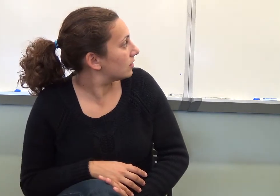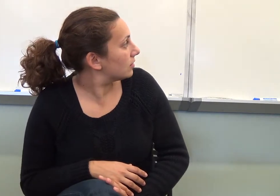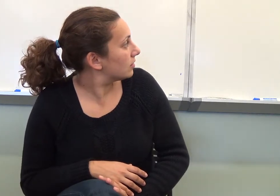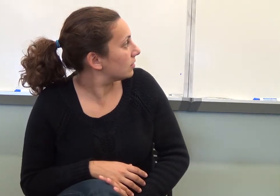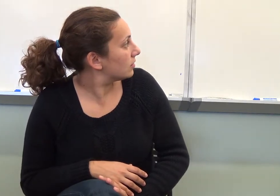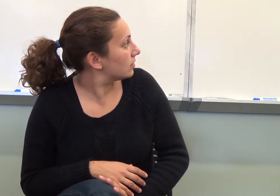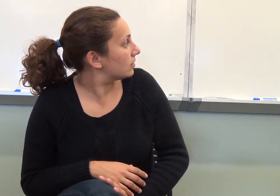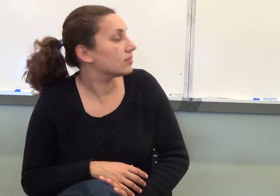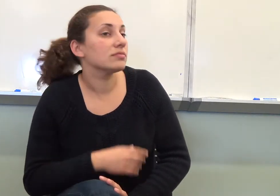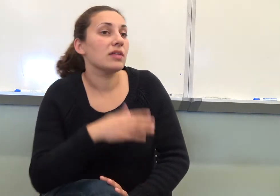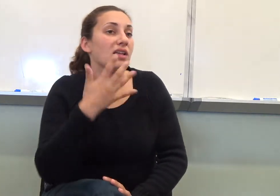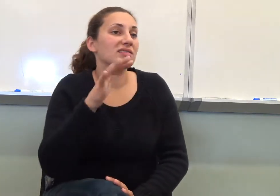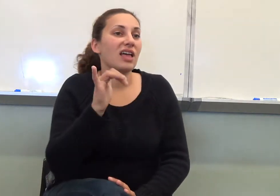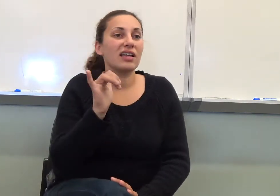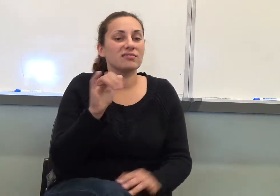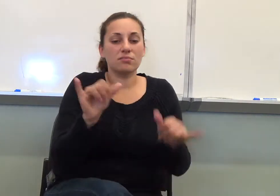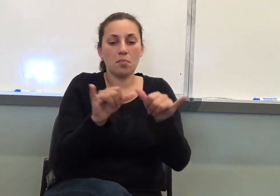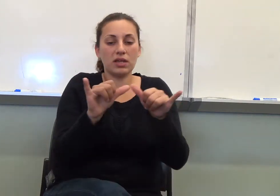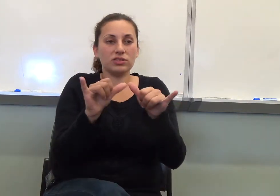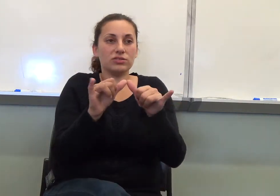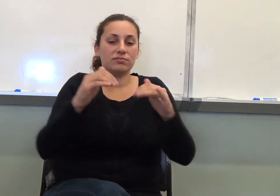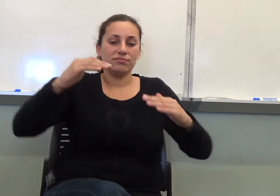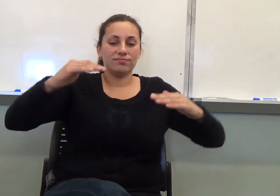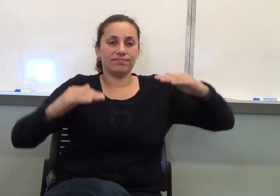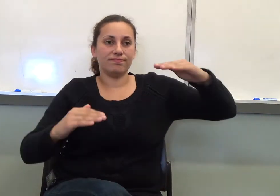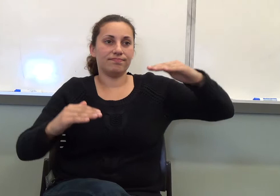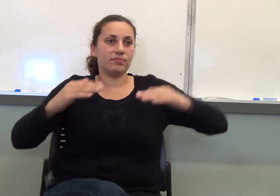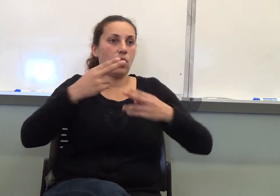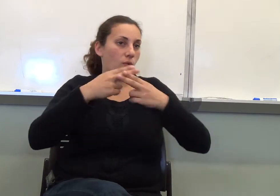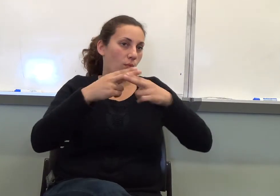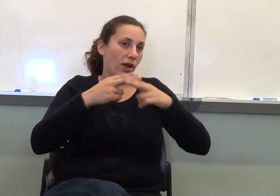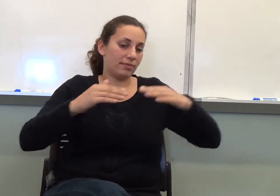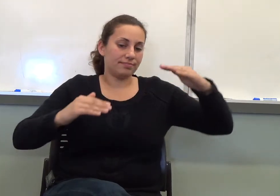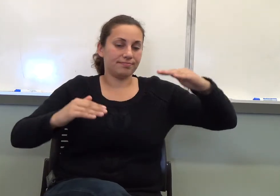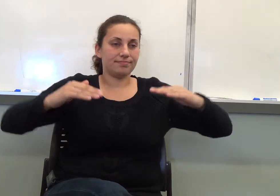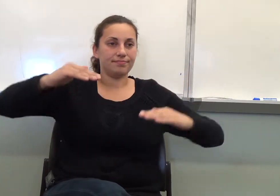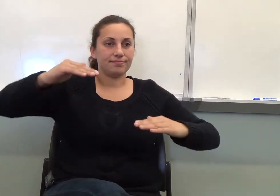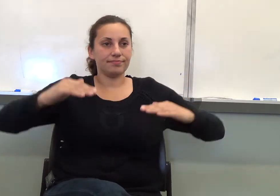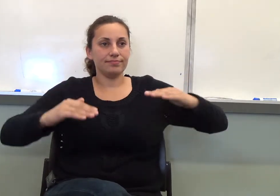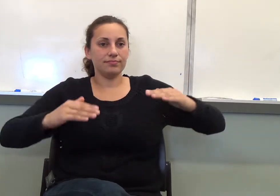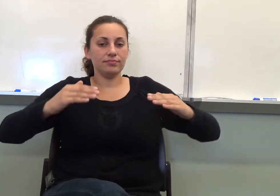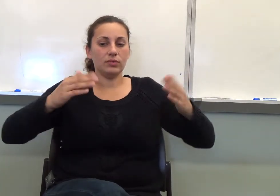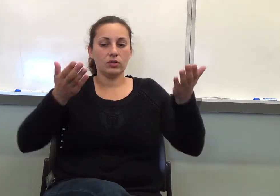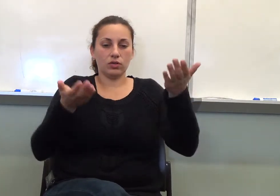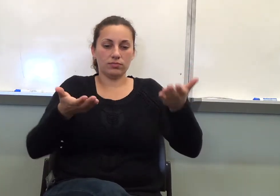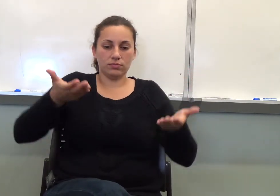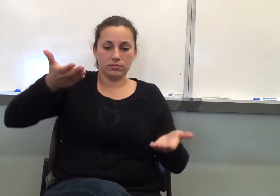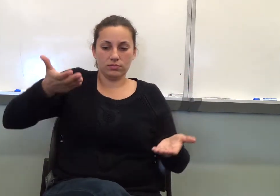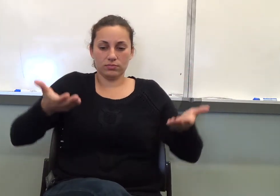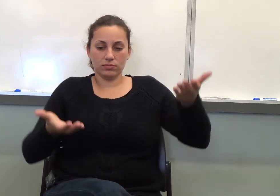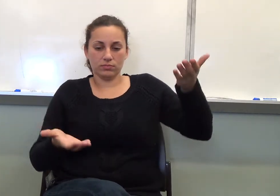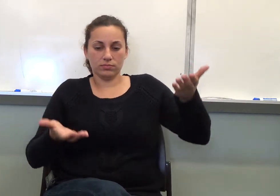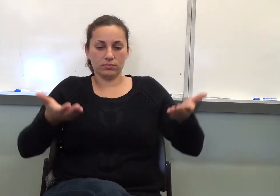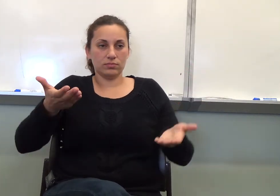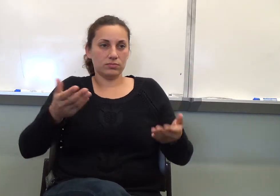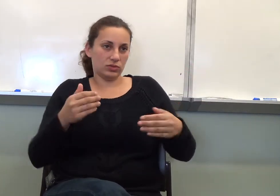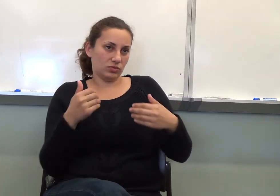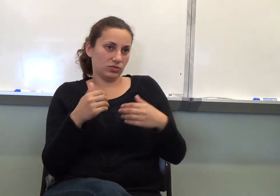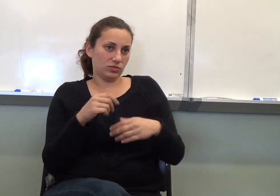And it's a kind of scale. So you measure things, you measure weights and so forth. And what you do is you come in with, we're being in California,